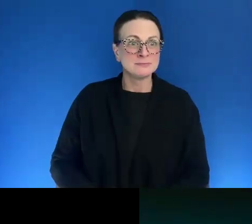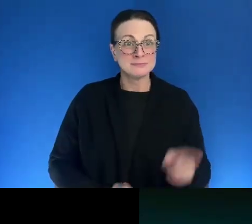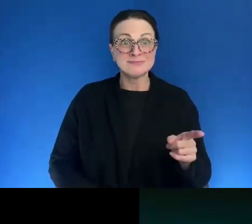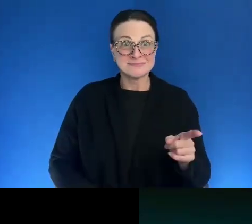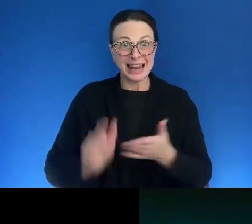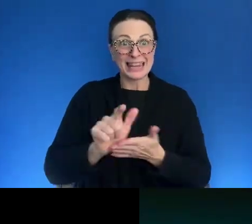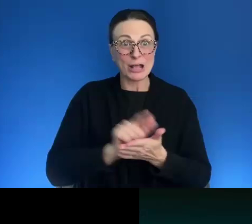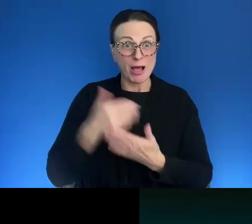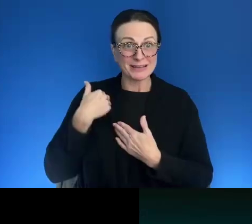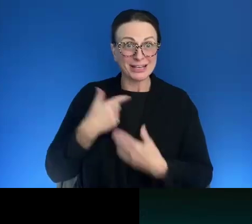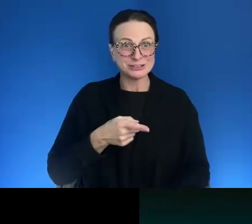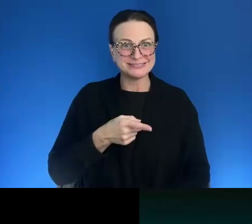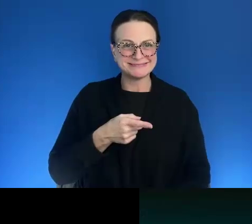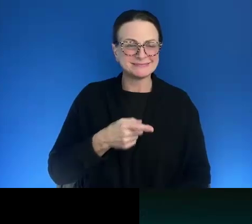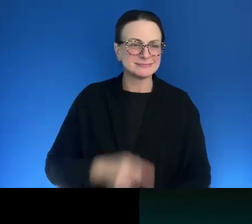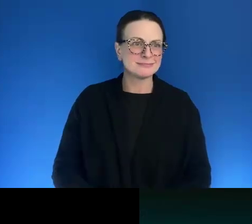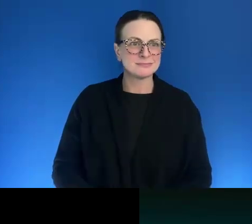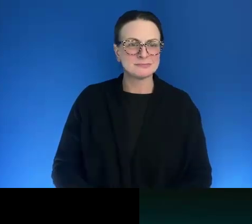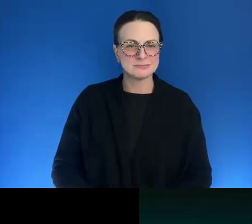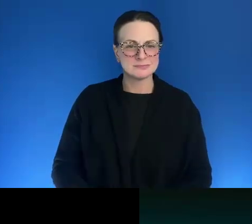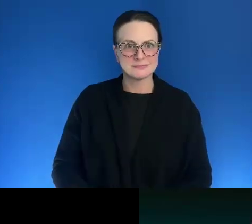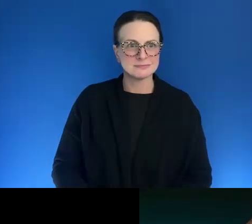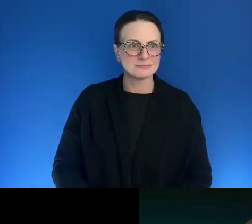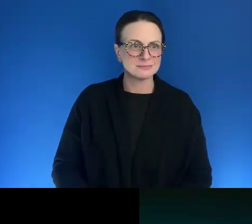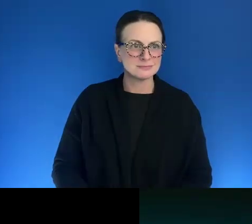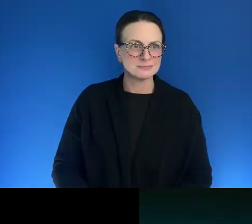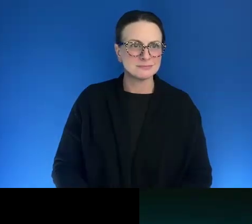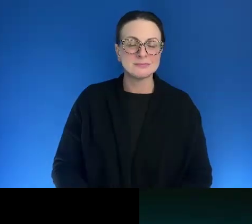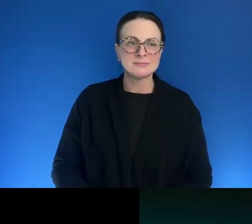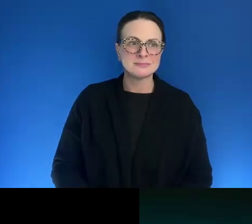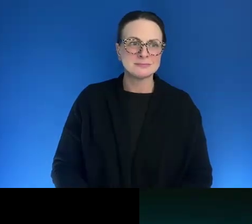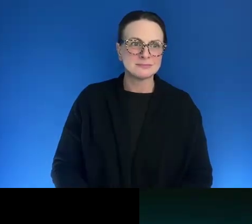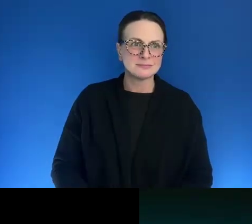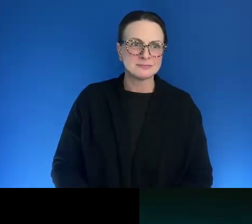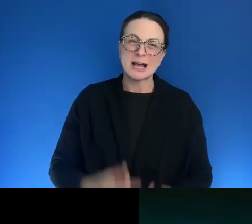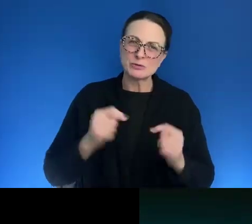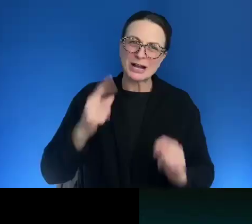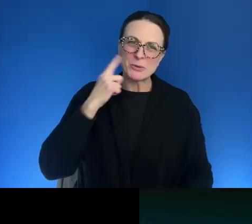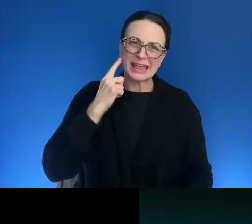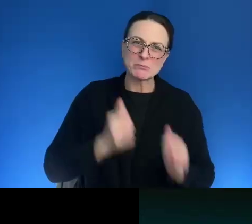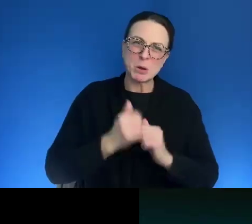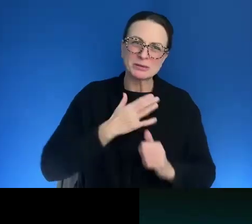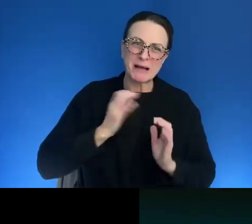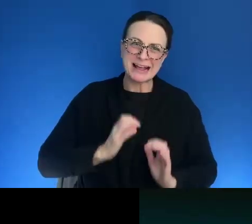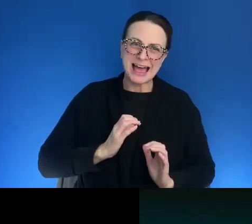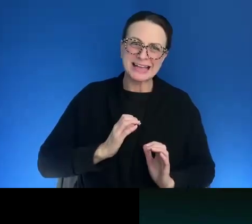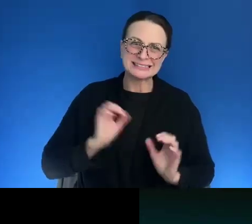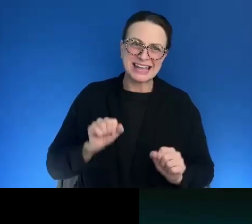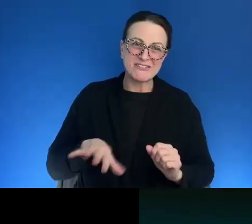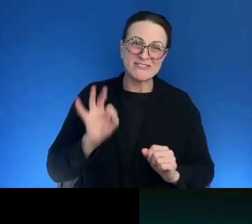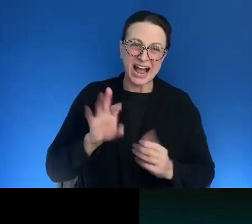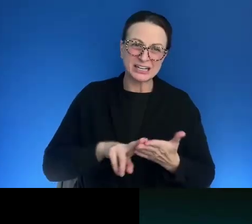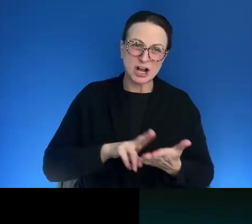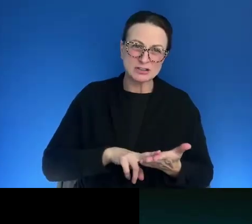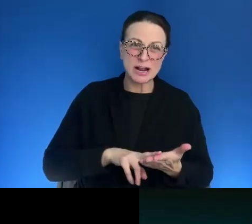obligations. So I'm trying to think. Most of my clients are able to find a